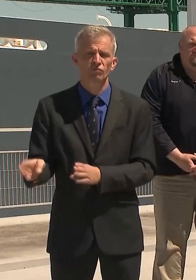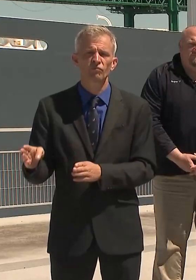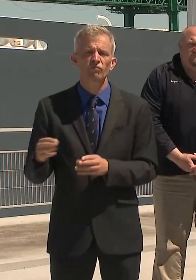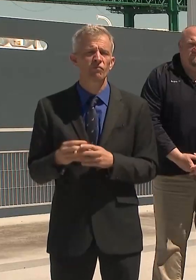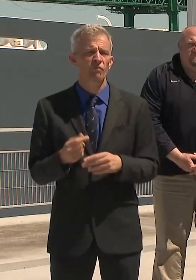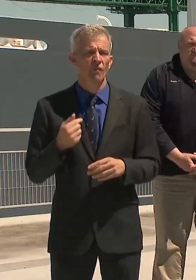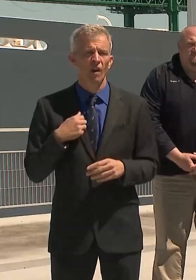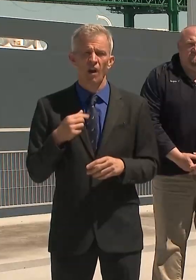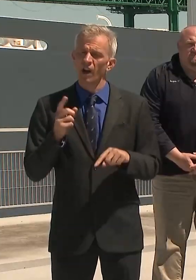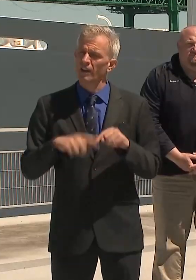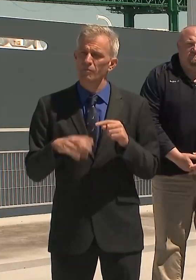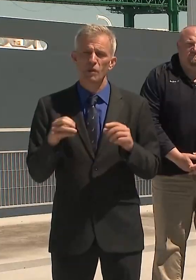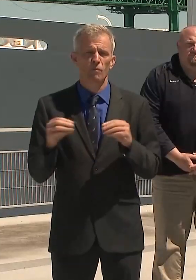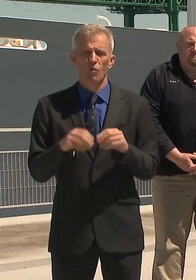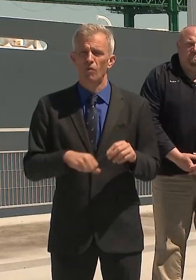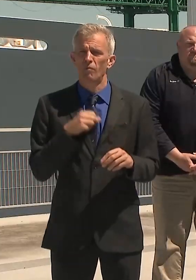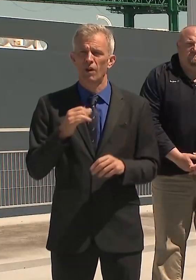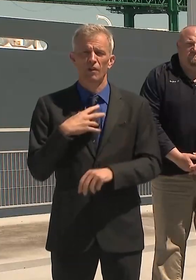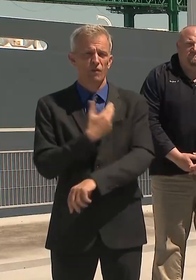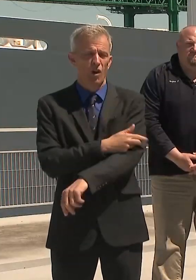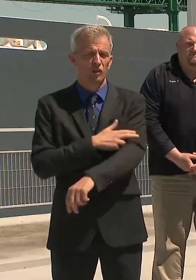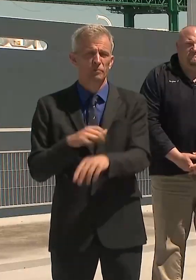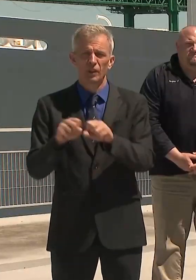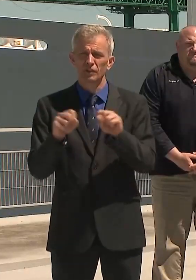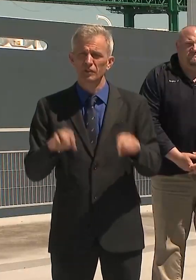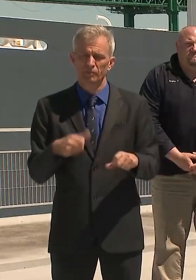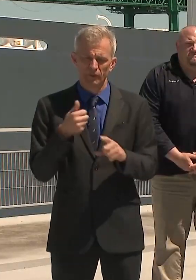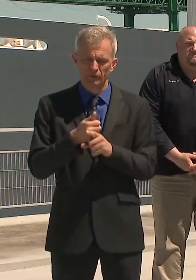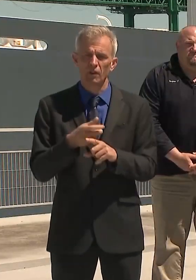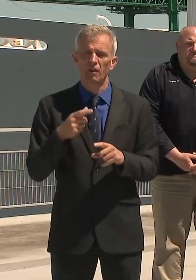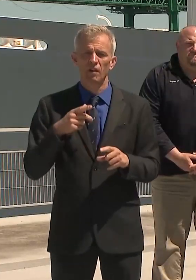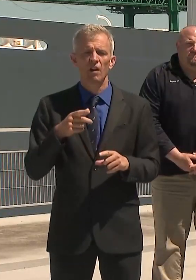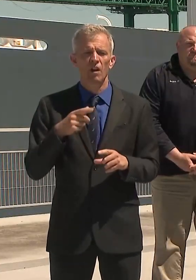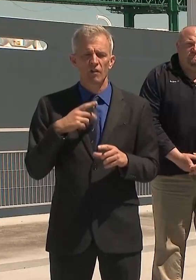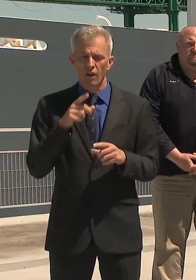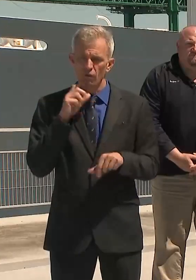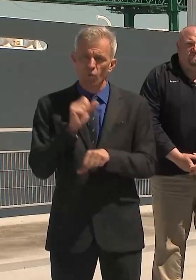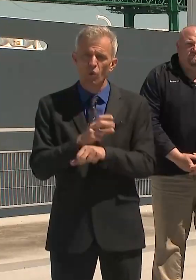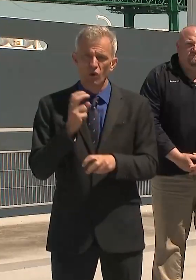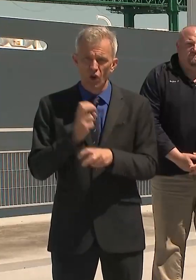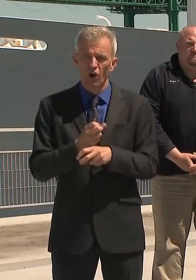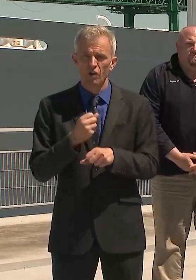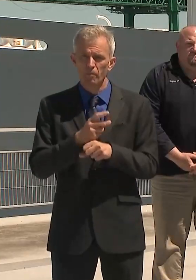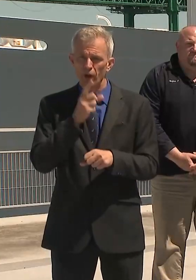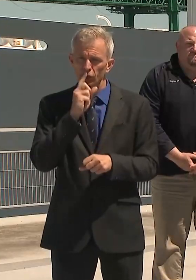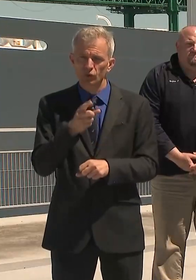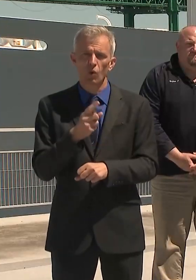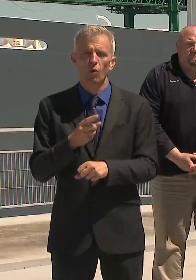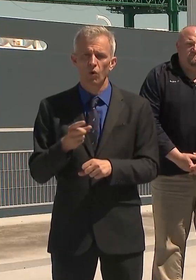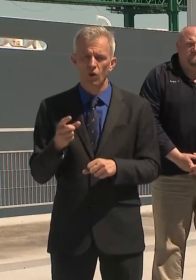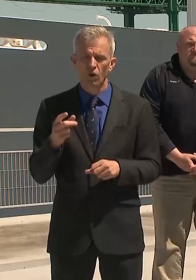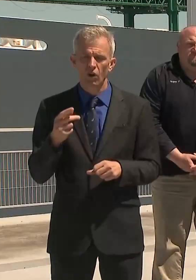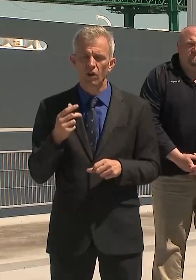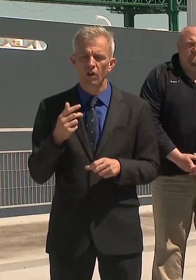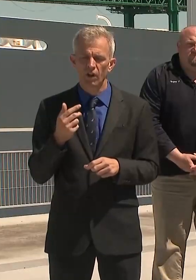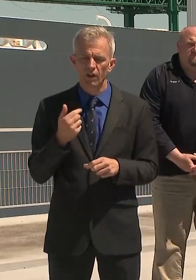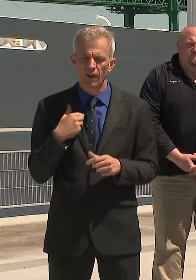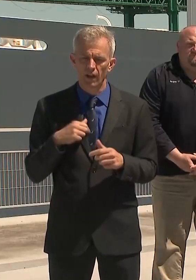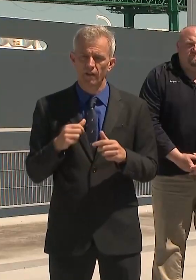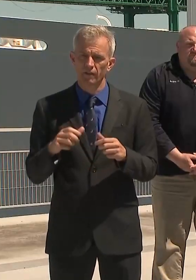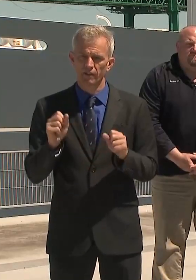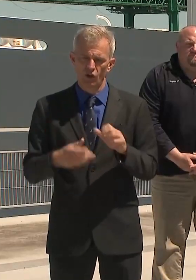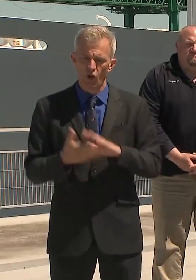hospital system themselves. They've begun to decompress the system throughout the state. That system has a capacity of 75,000